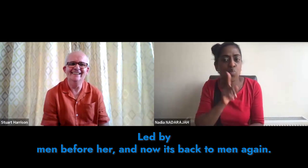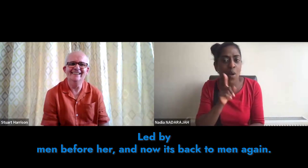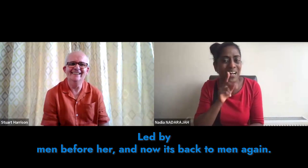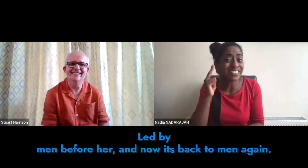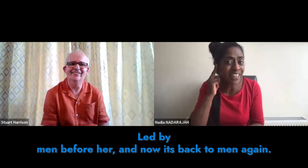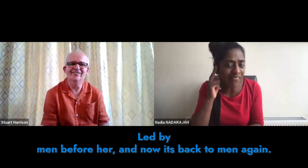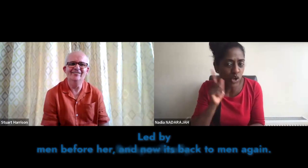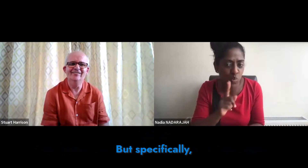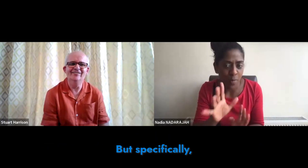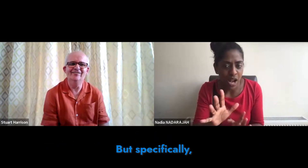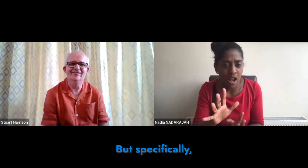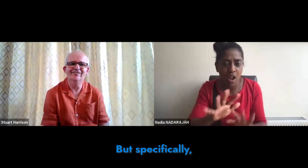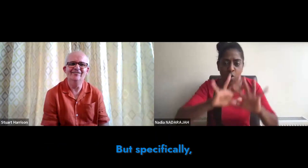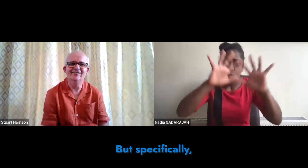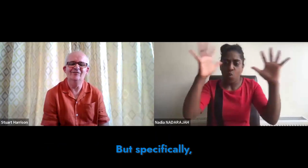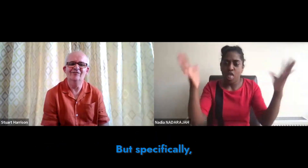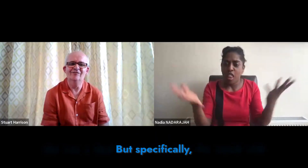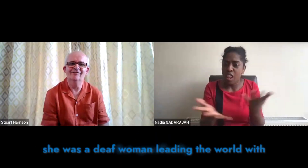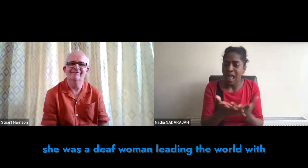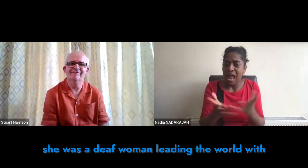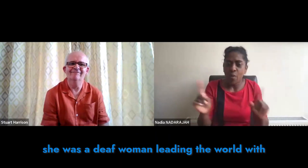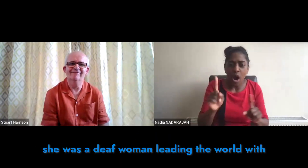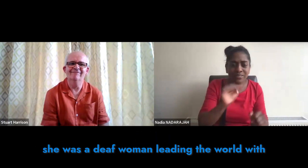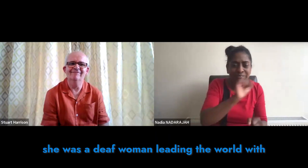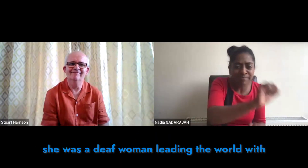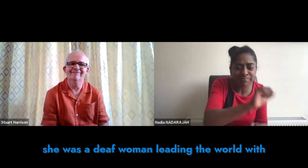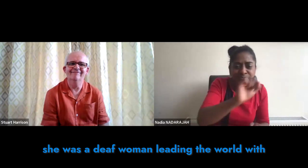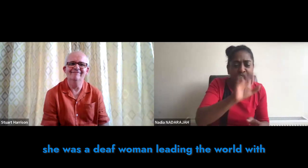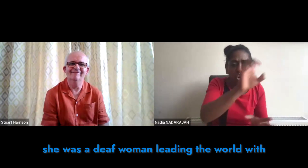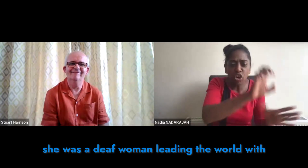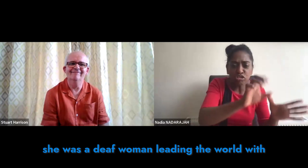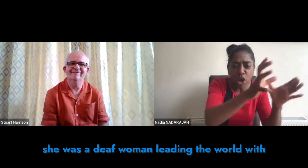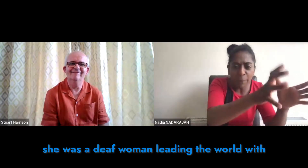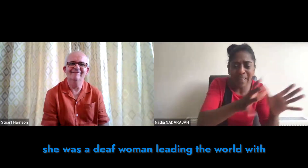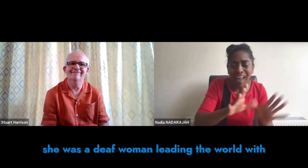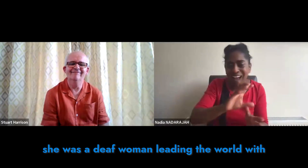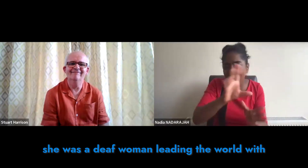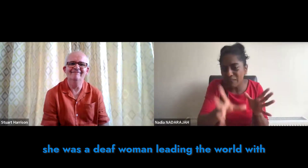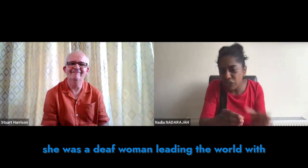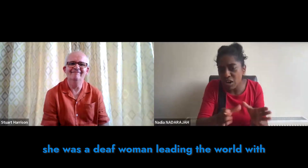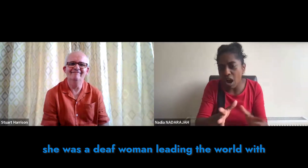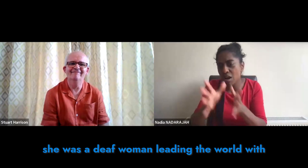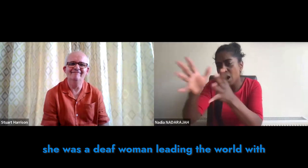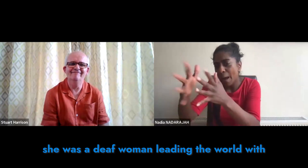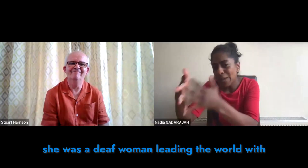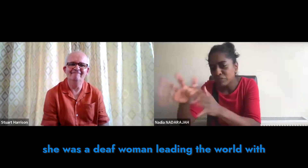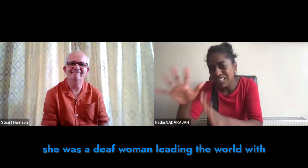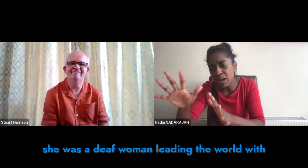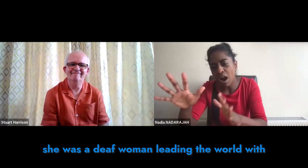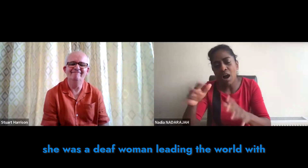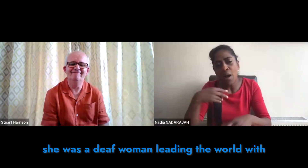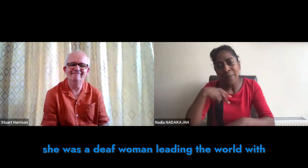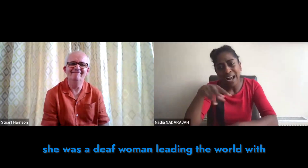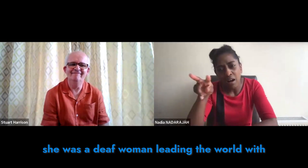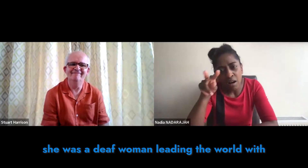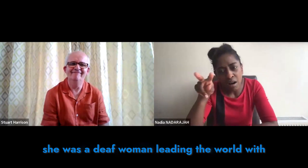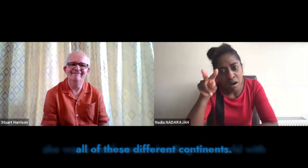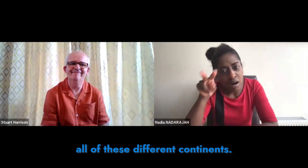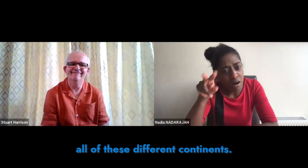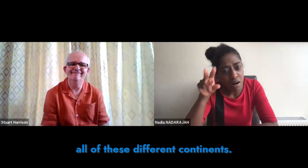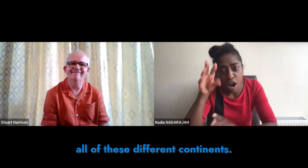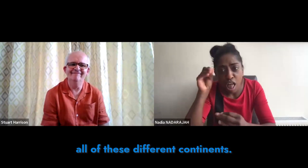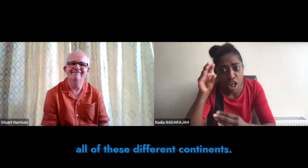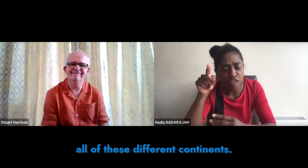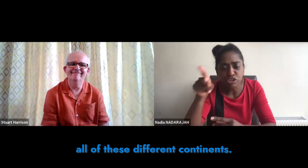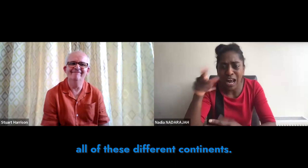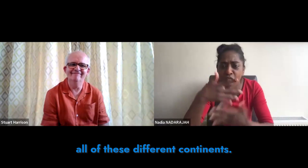gone back into men again. But specifically, she was a deaf woman leading the world with all